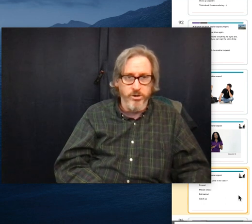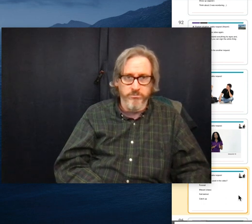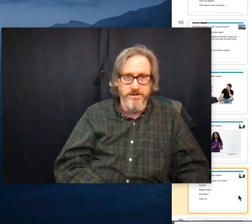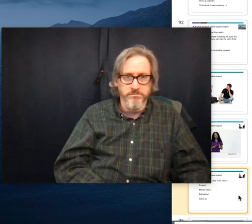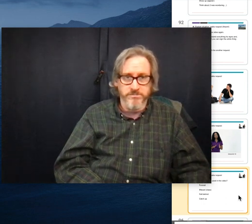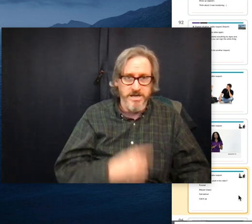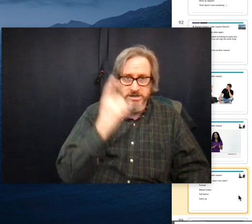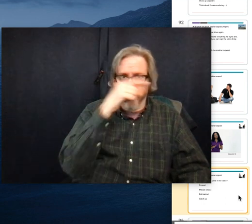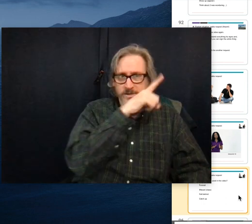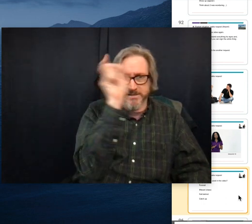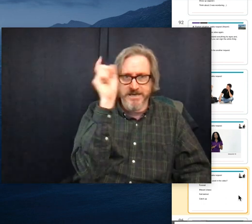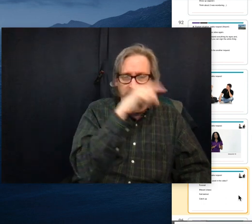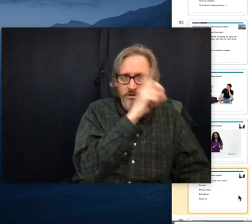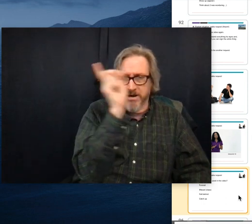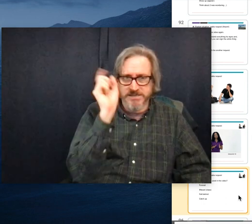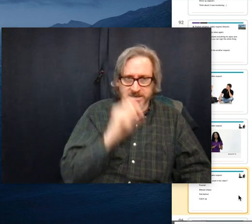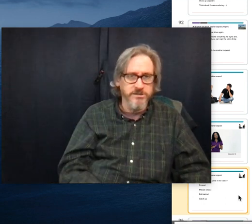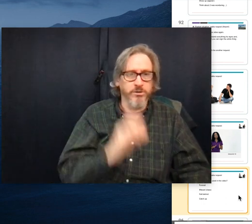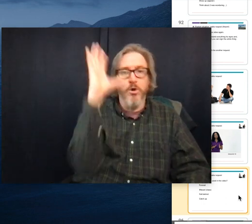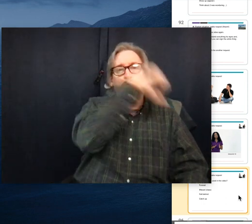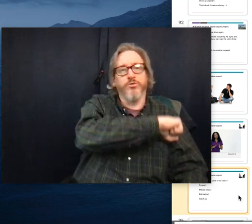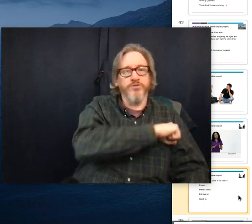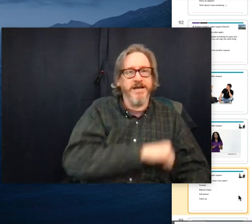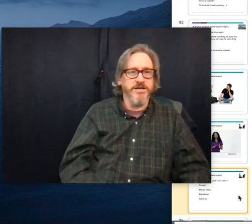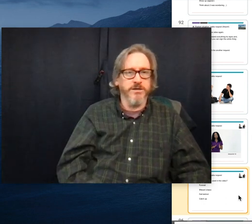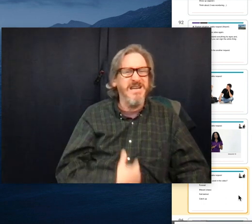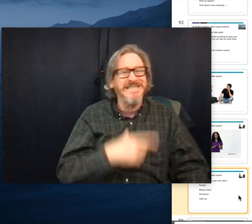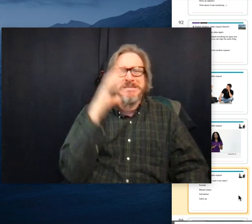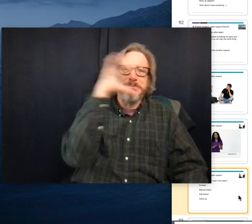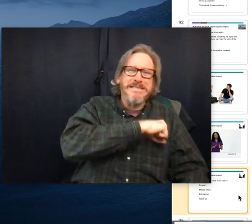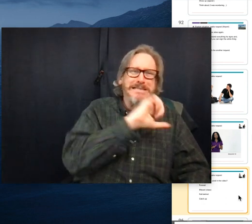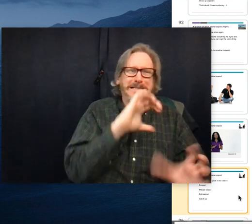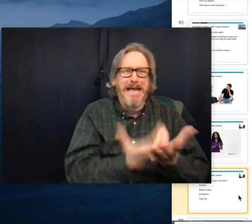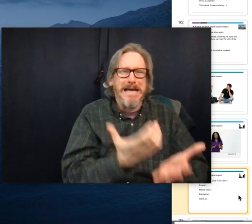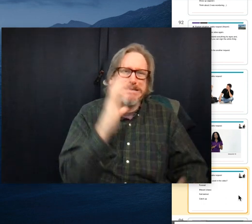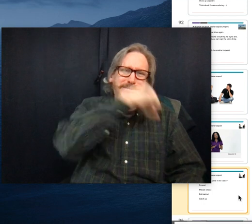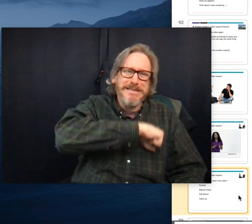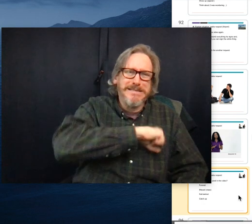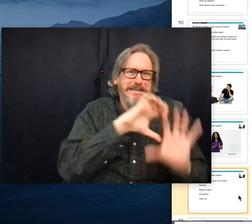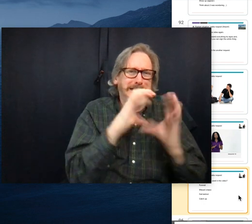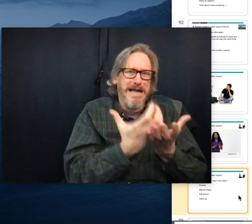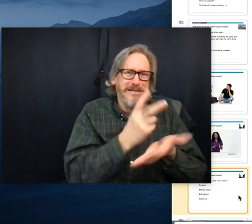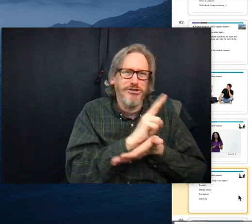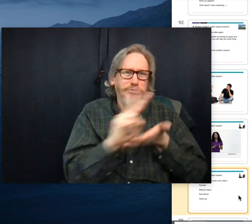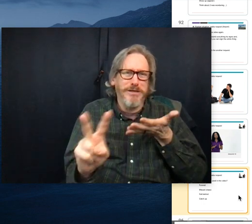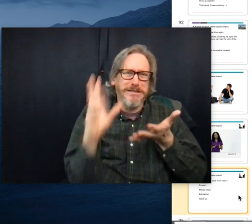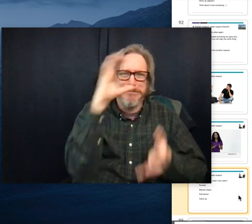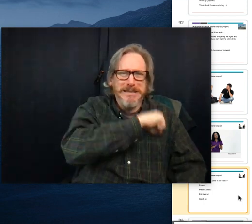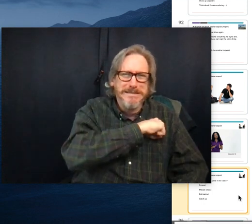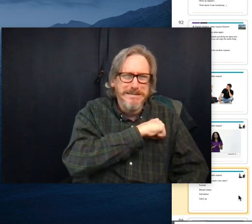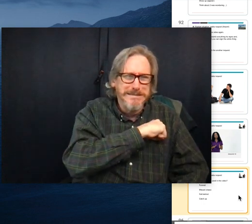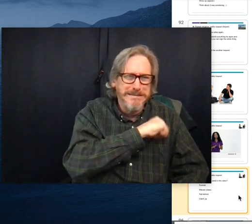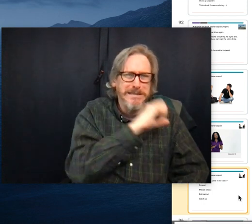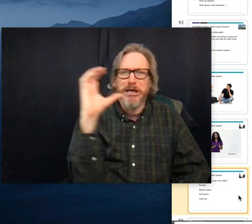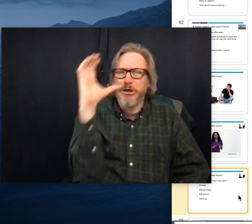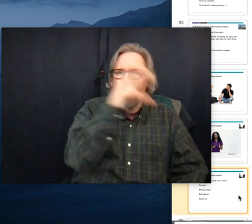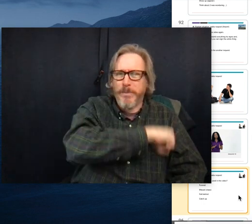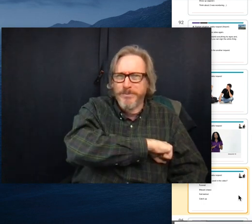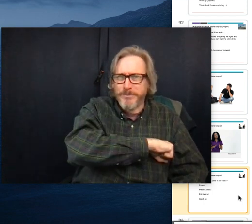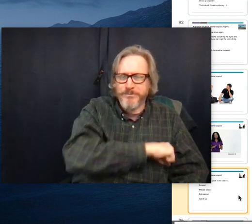airplane, airport. Take off and land. Take off. Here's the runway, and the plane goes up. Oh